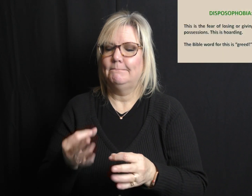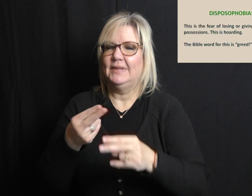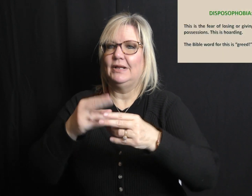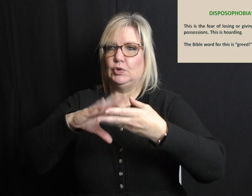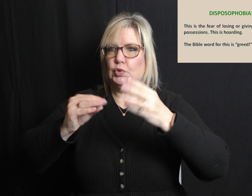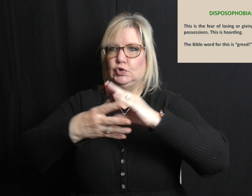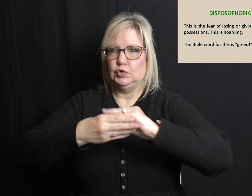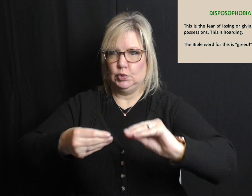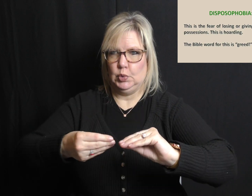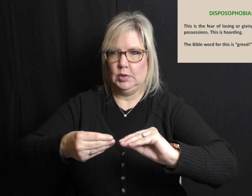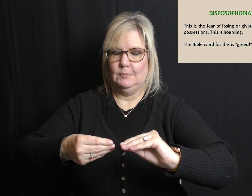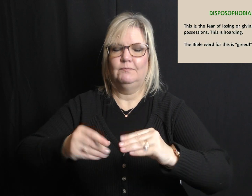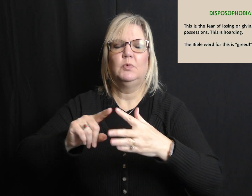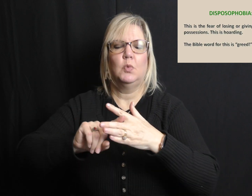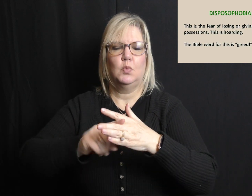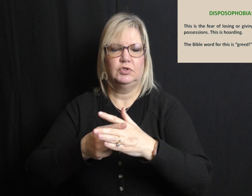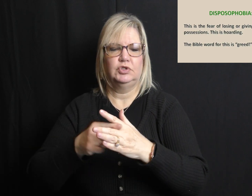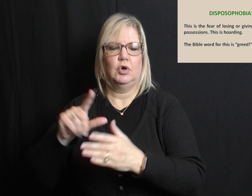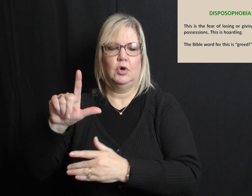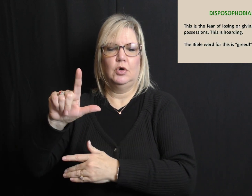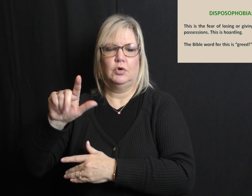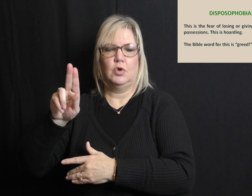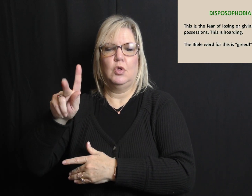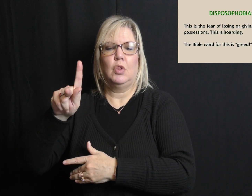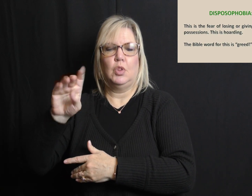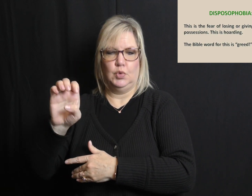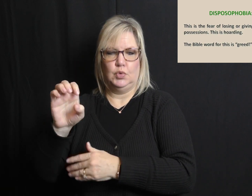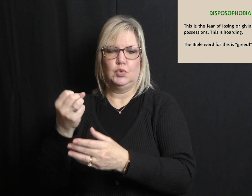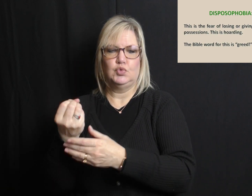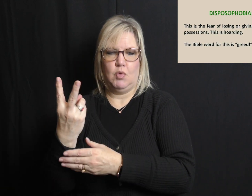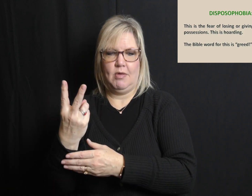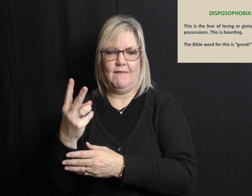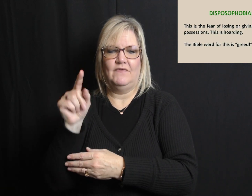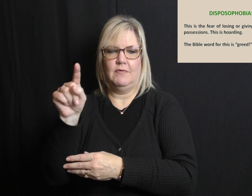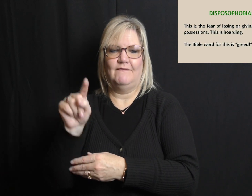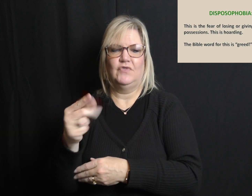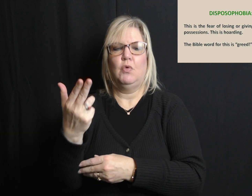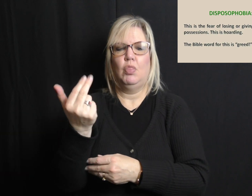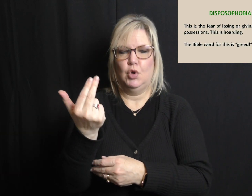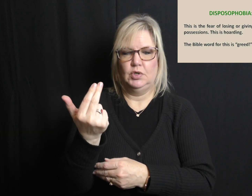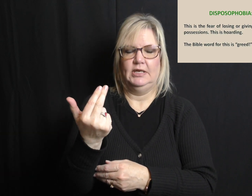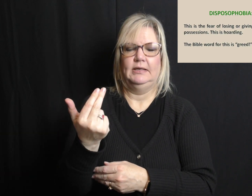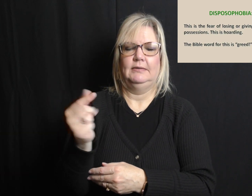in verse 13 of Luke 12, we read this.